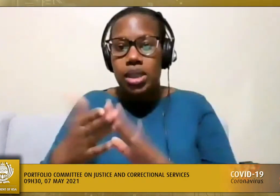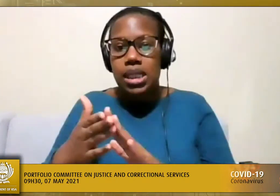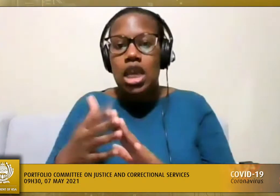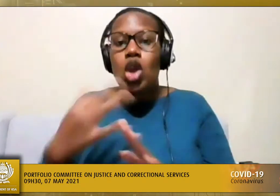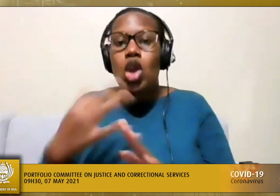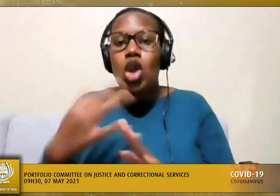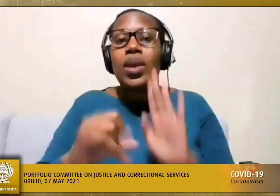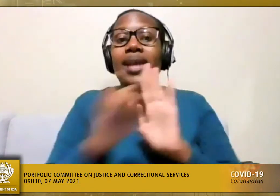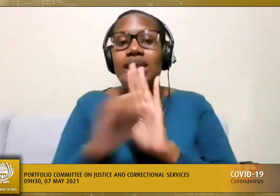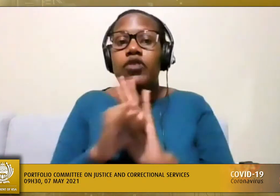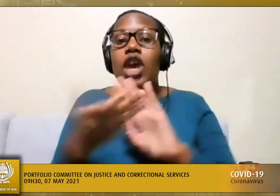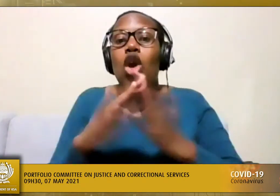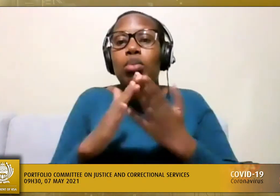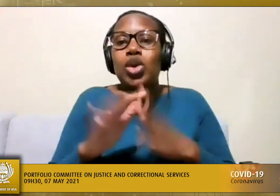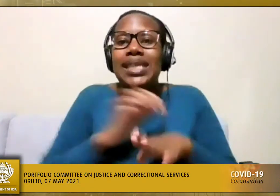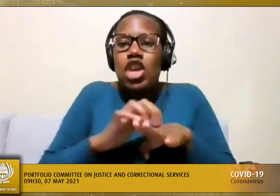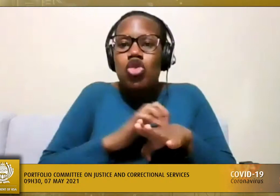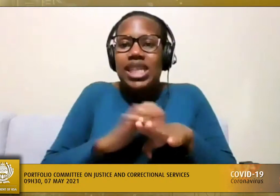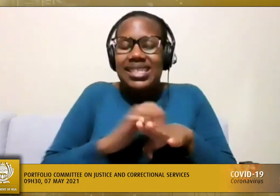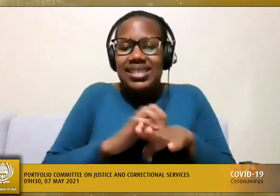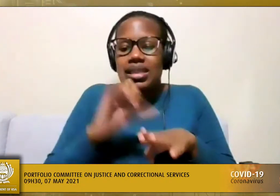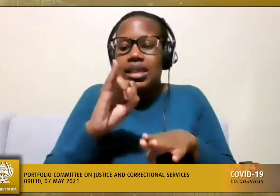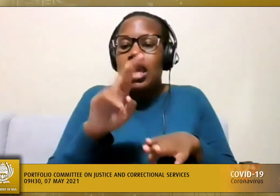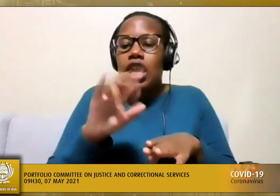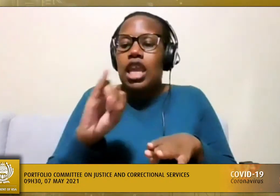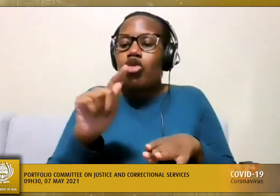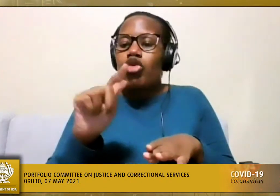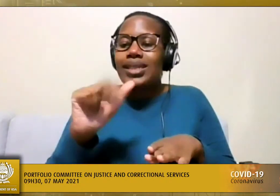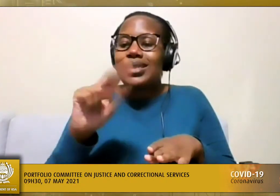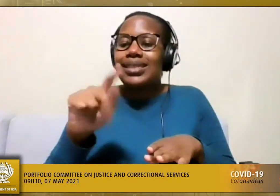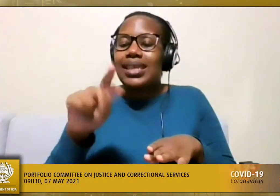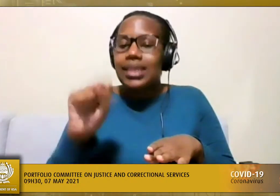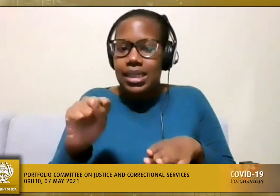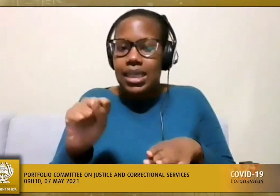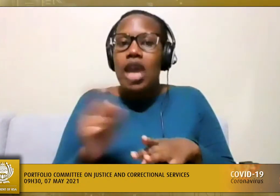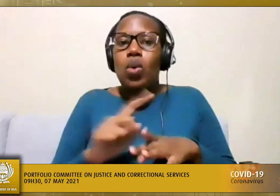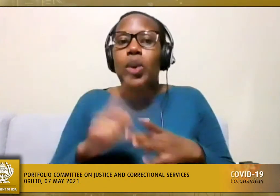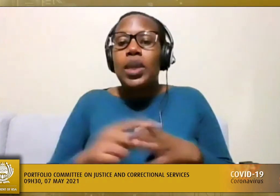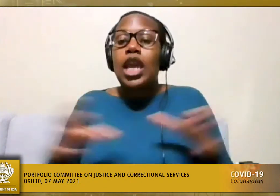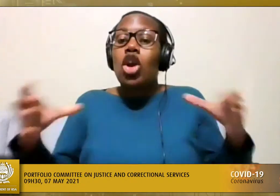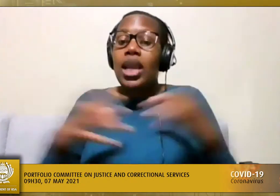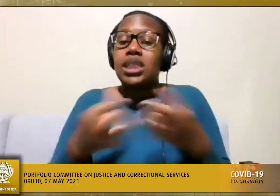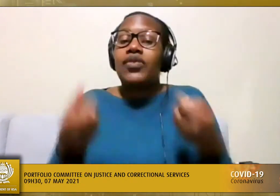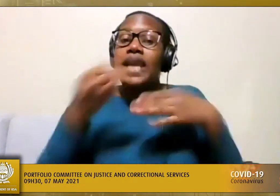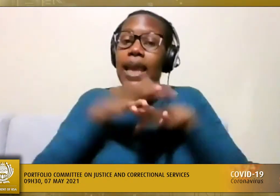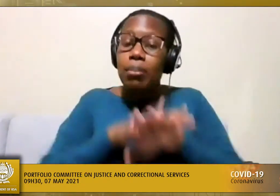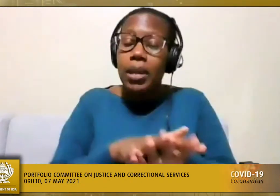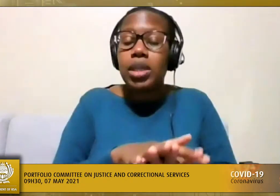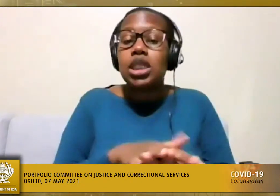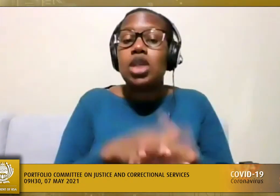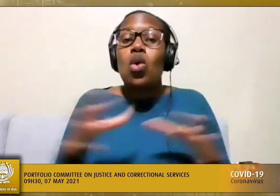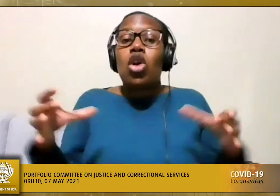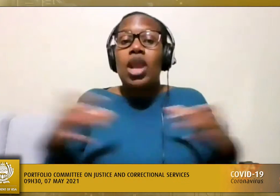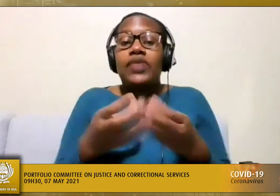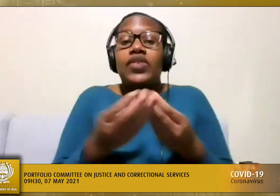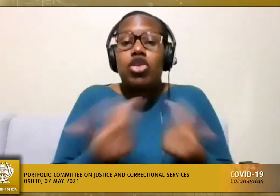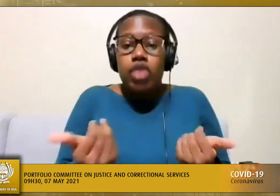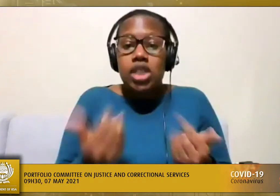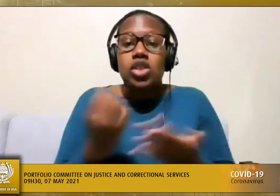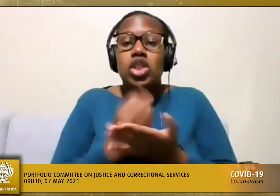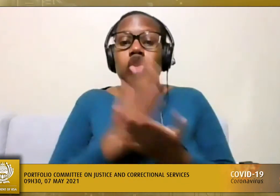irritants and what can actually collectively be implemented or addressed to ensure that those irritants